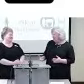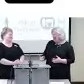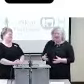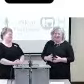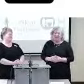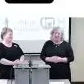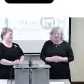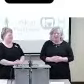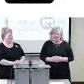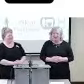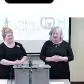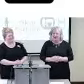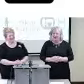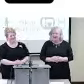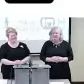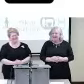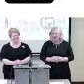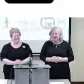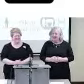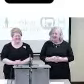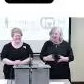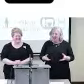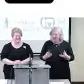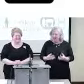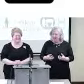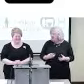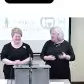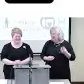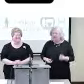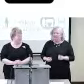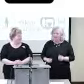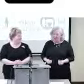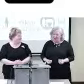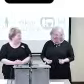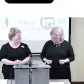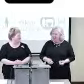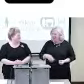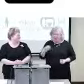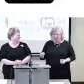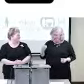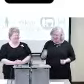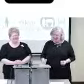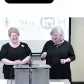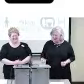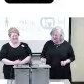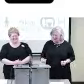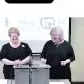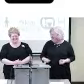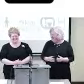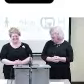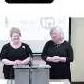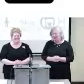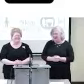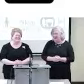junk food as dr bradford talked about eating those healthy pieces of broccoli before you eat the cookie